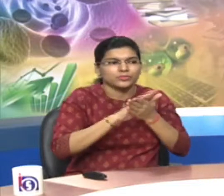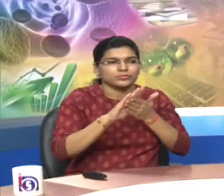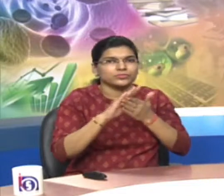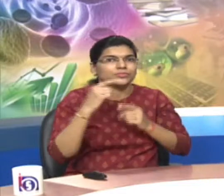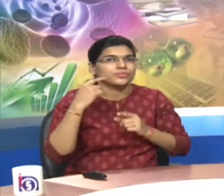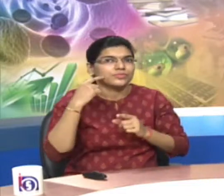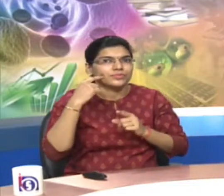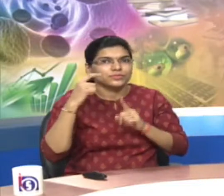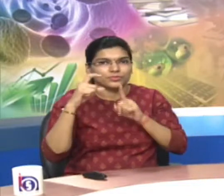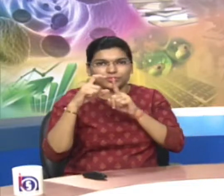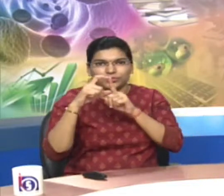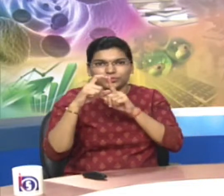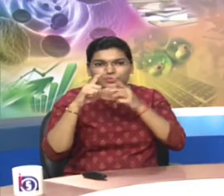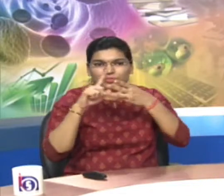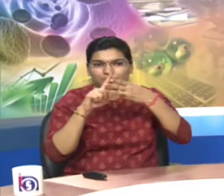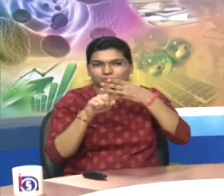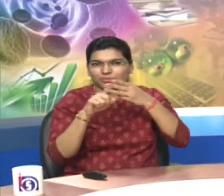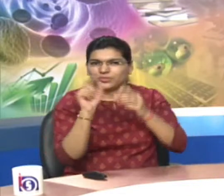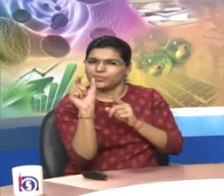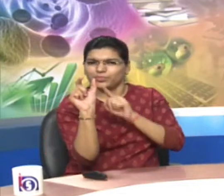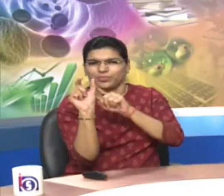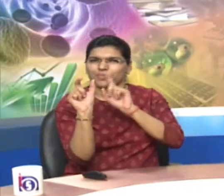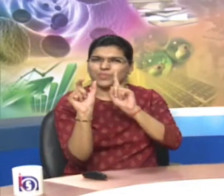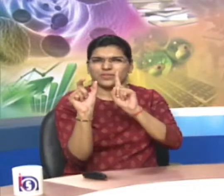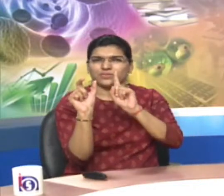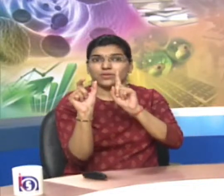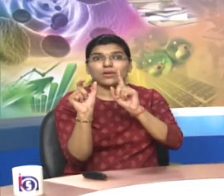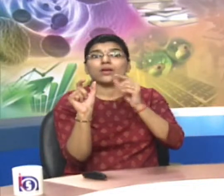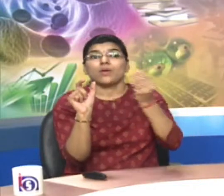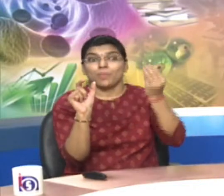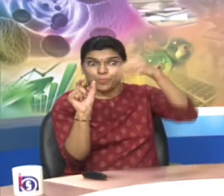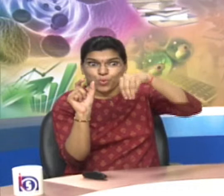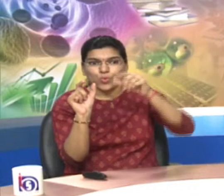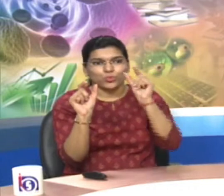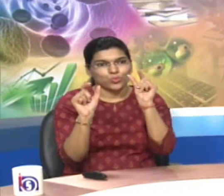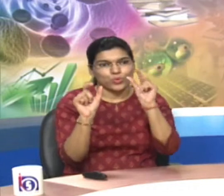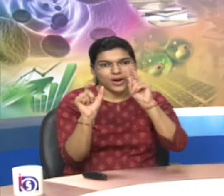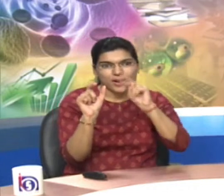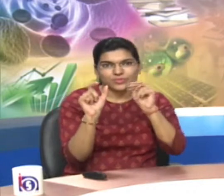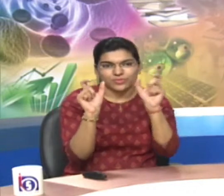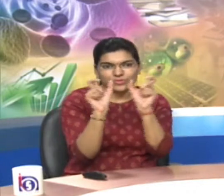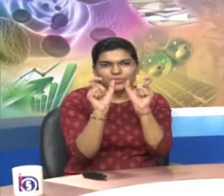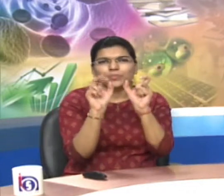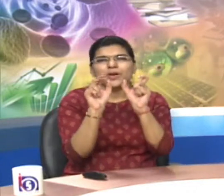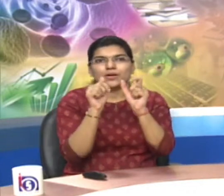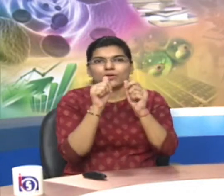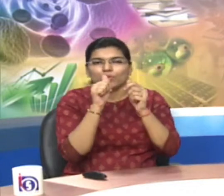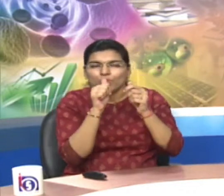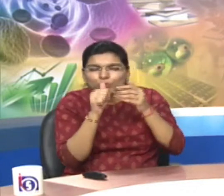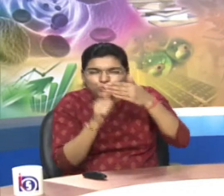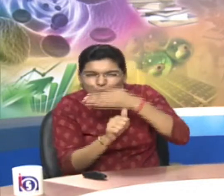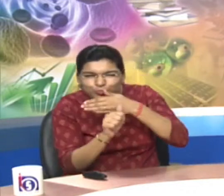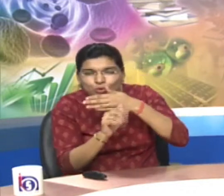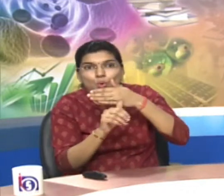safe, and when there is a word un before the word, that means it